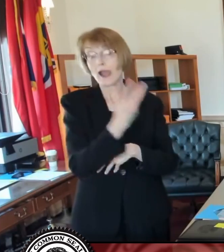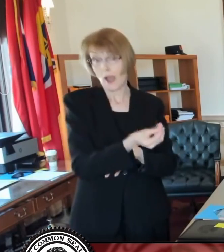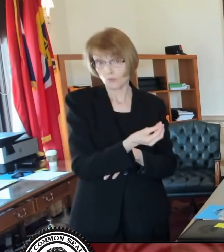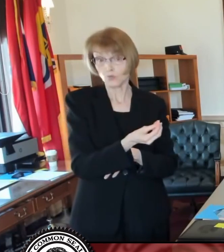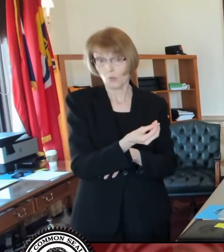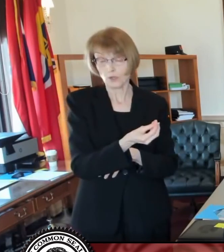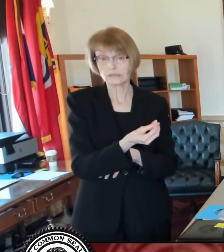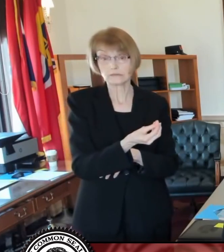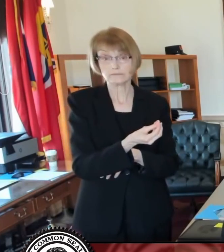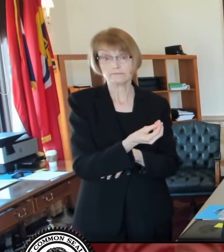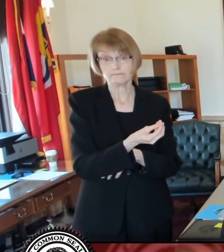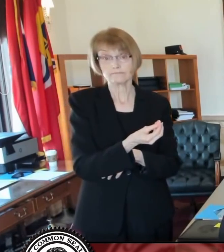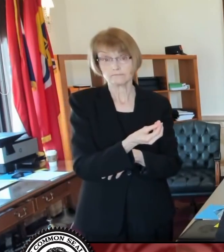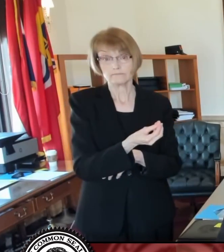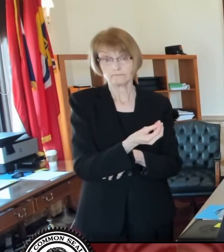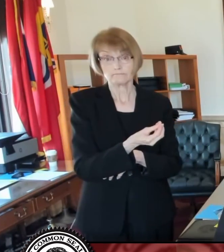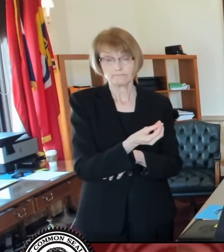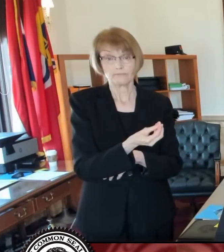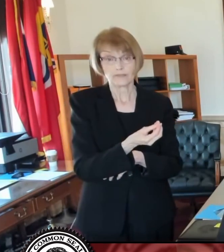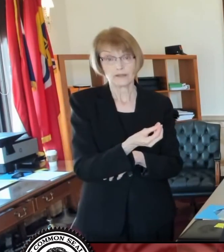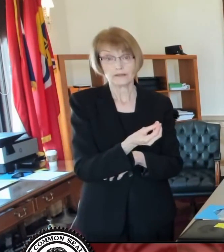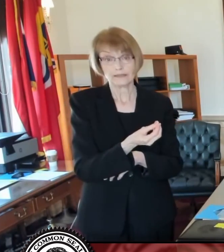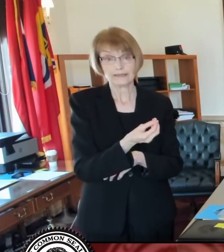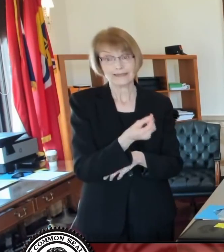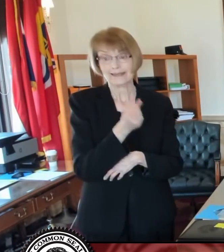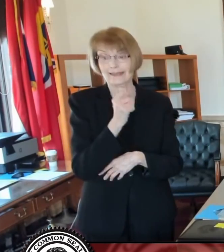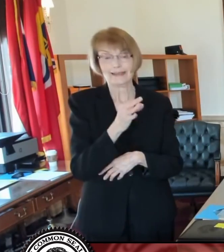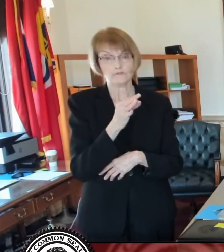to wear a mask, and if you are going to be